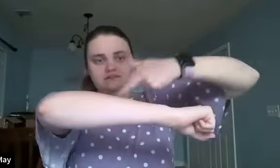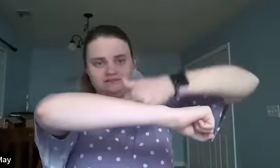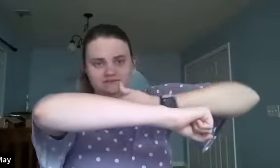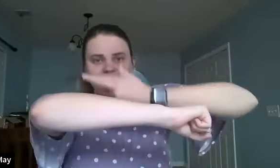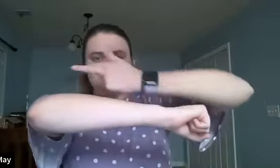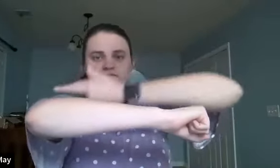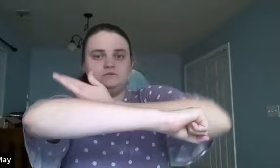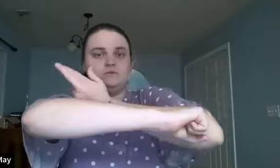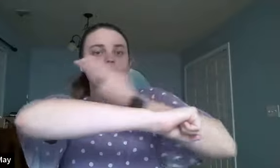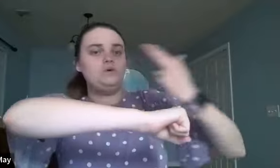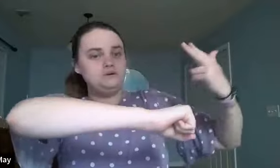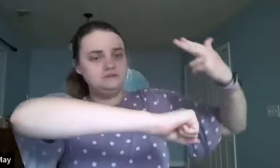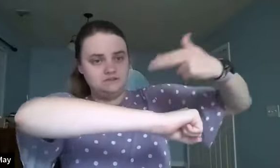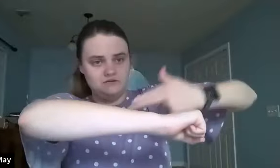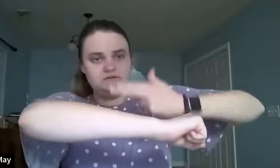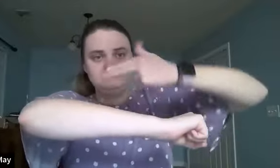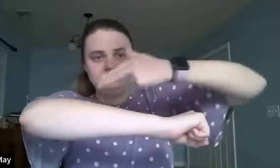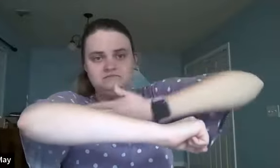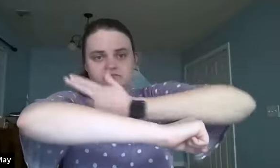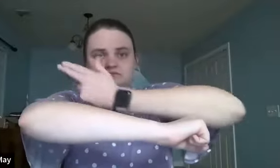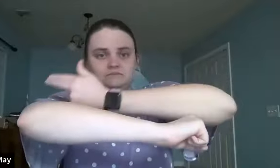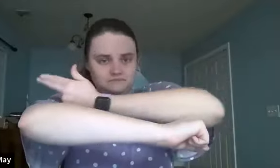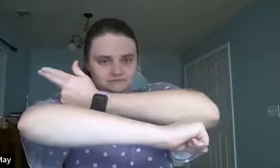dolphin, or dolphin.